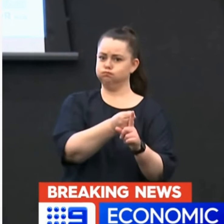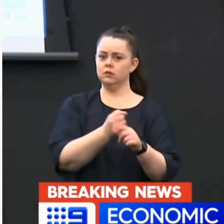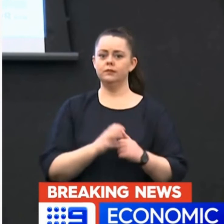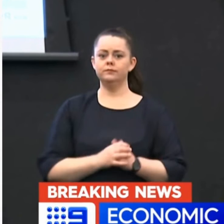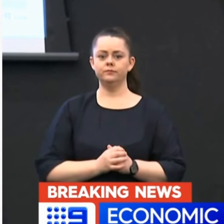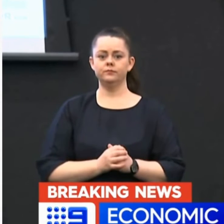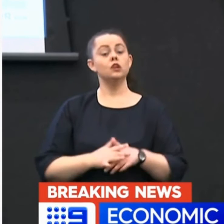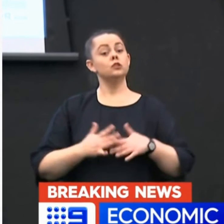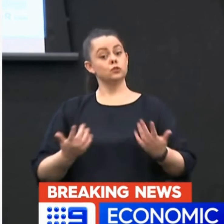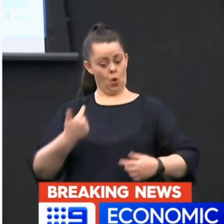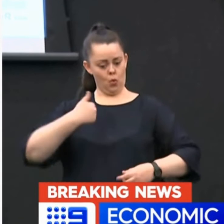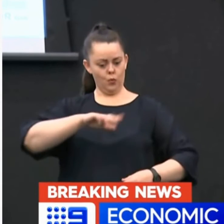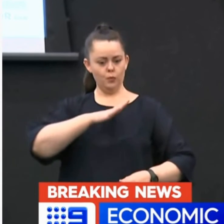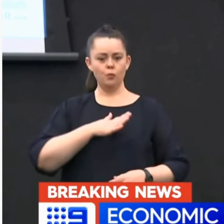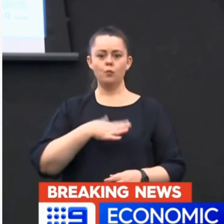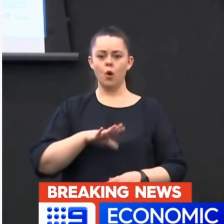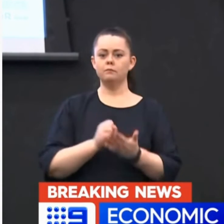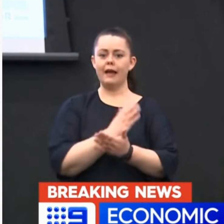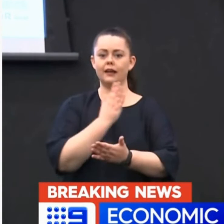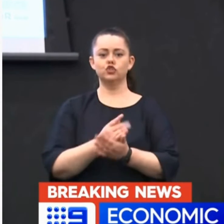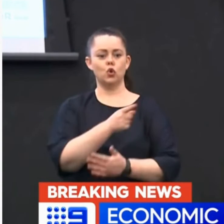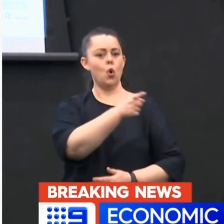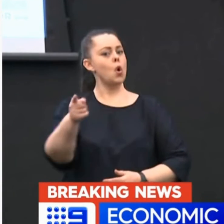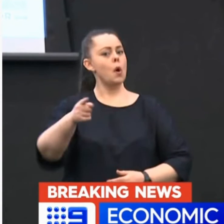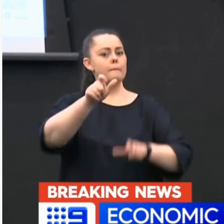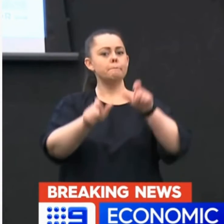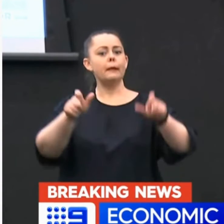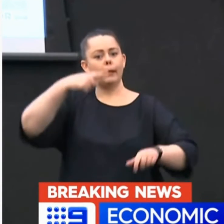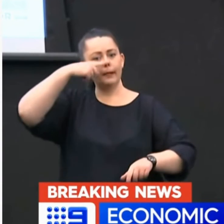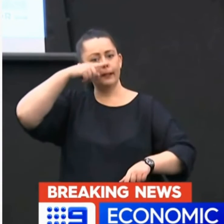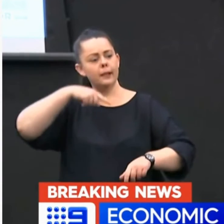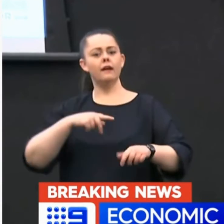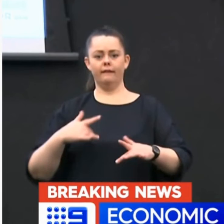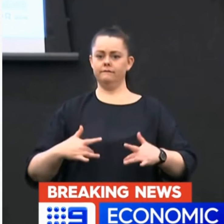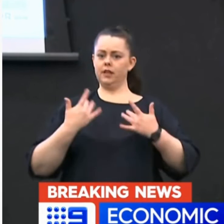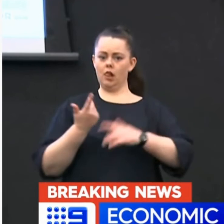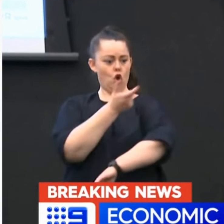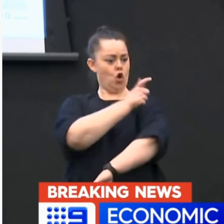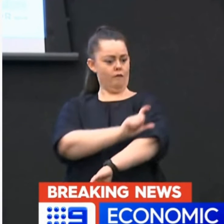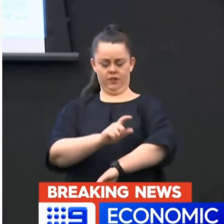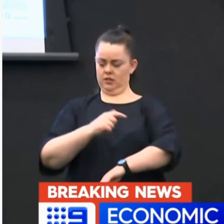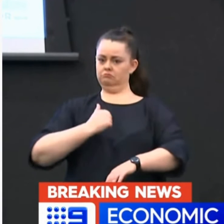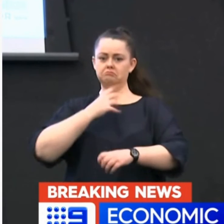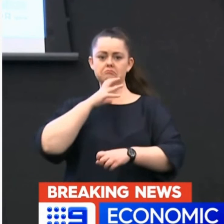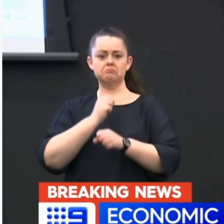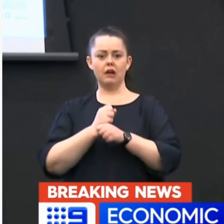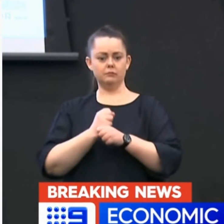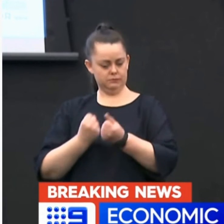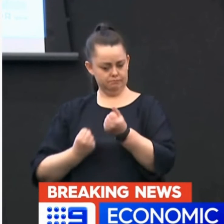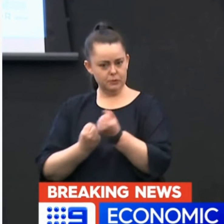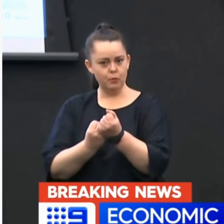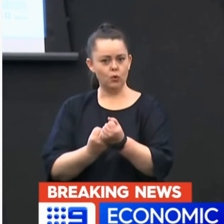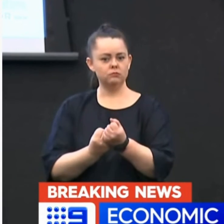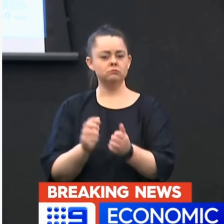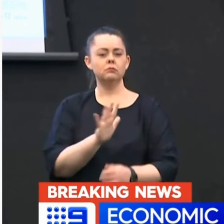consumer confidence. And we're doing that through our Dine and Discover vouchers, our Stay and Rediscover vouchers, which are around $500 million